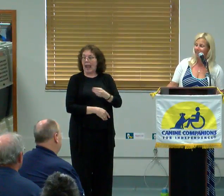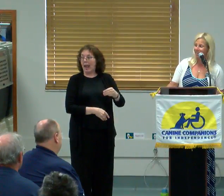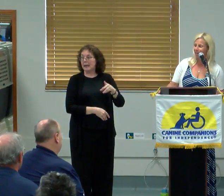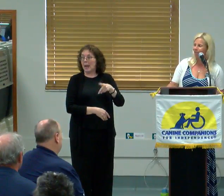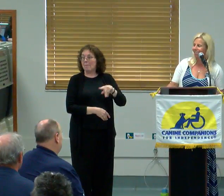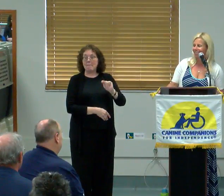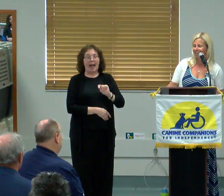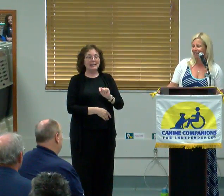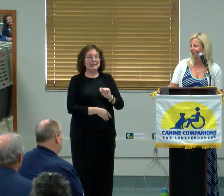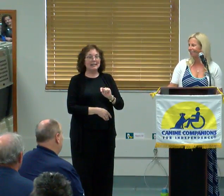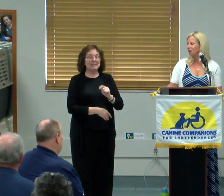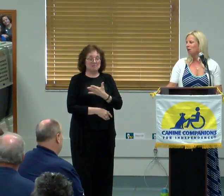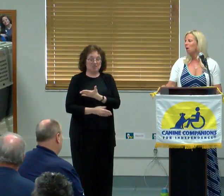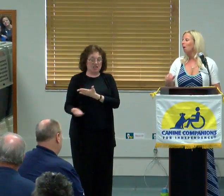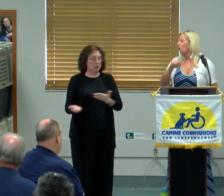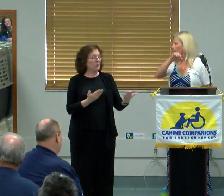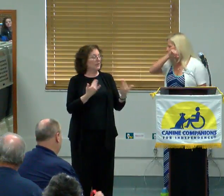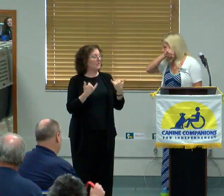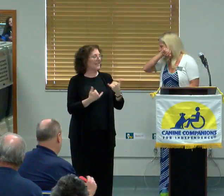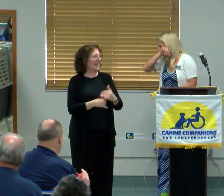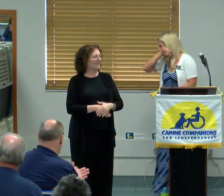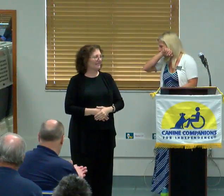to present him today.